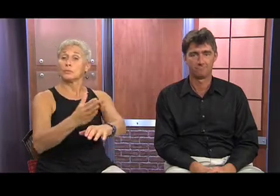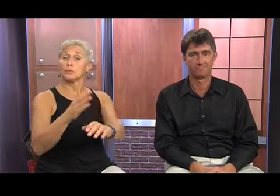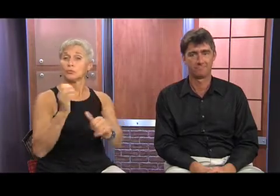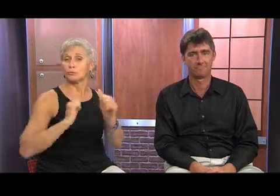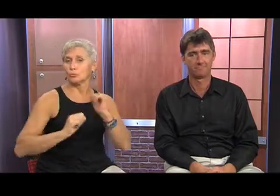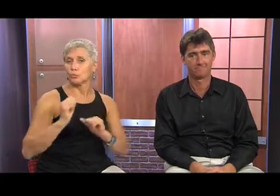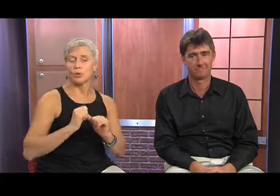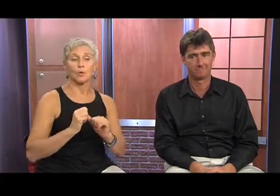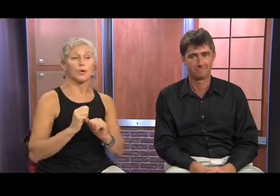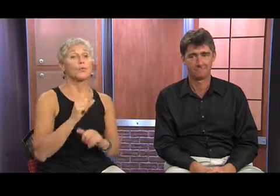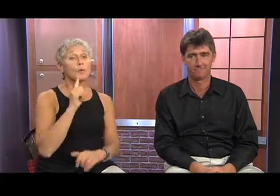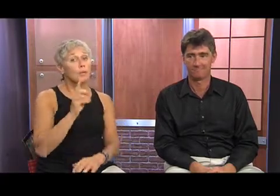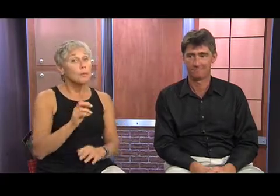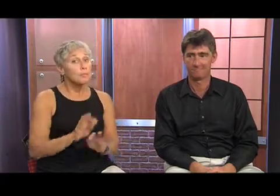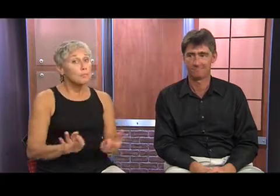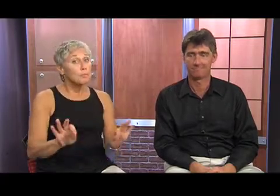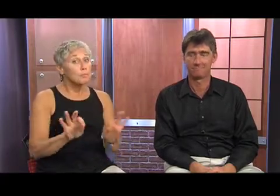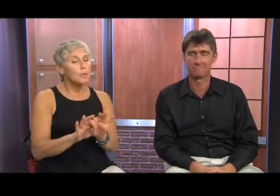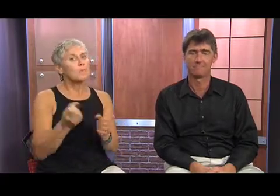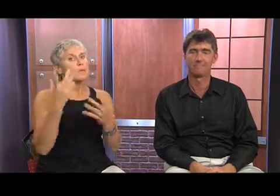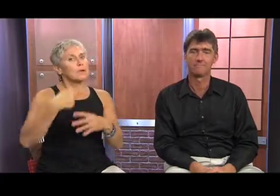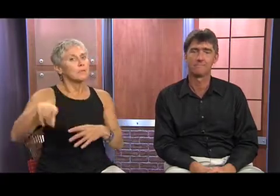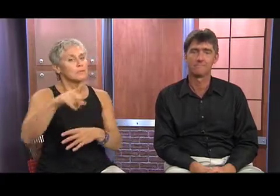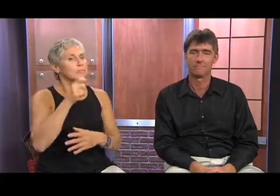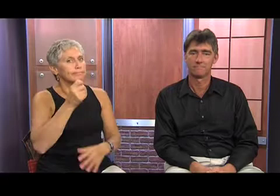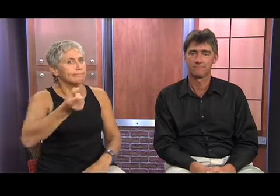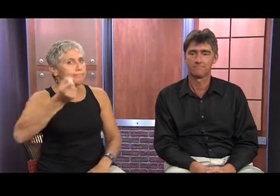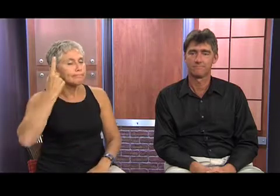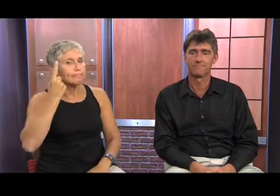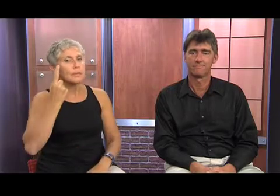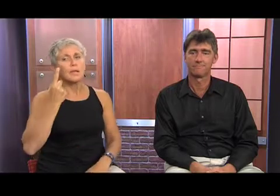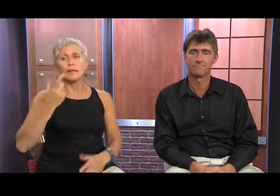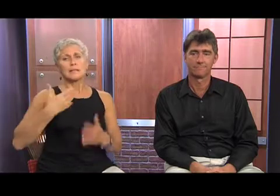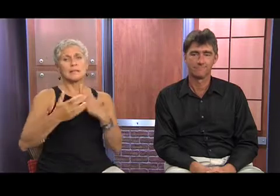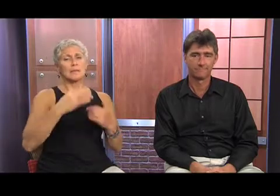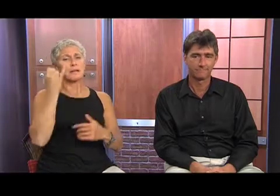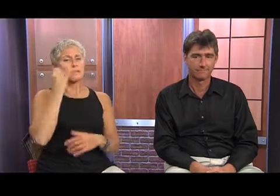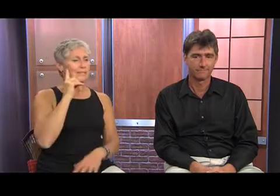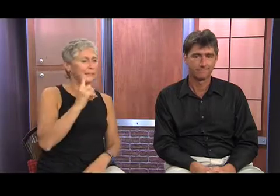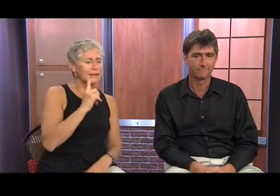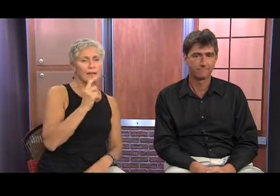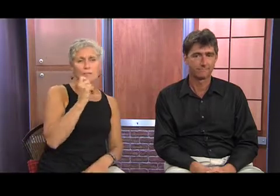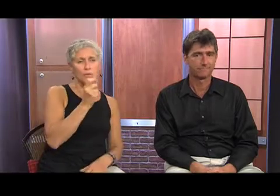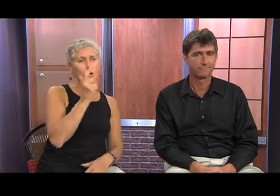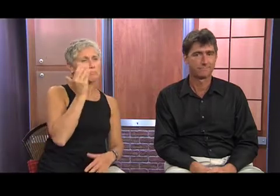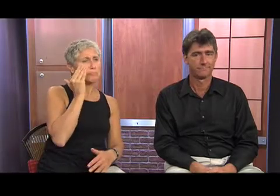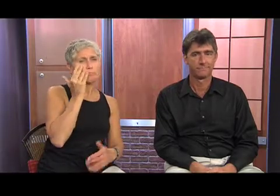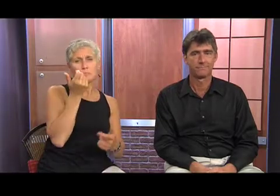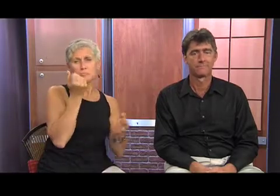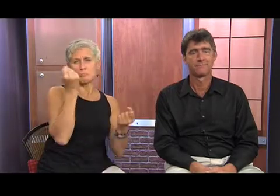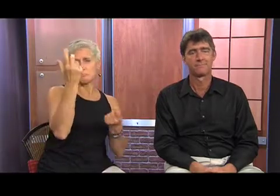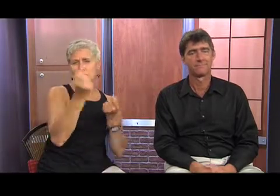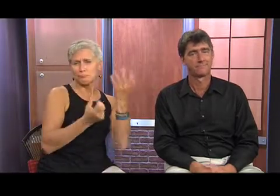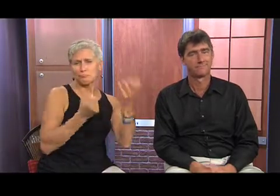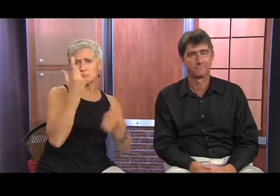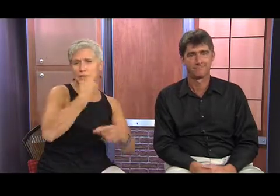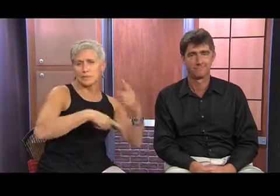for people to note who may not necessarily need ASL services, but to understand that it's very beautiful.